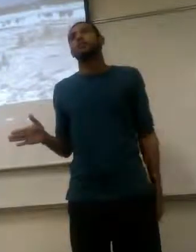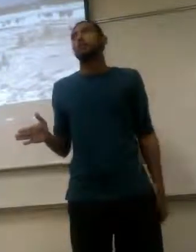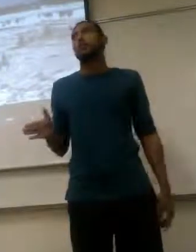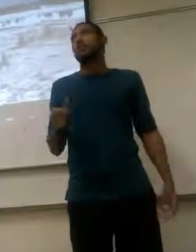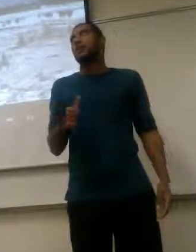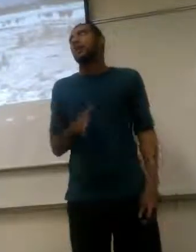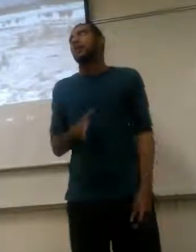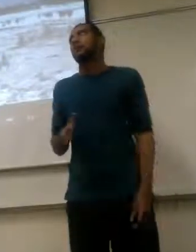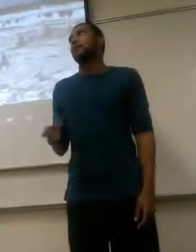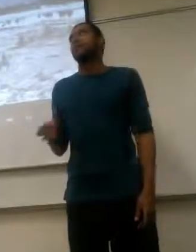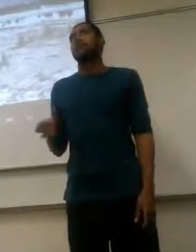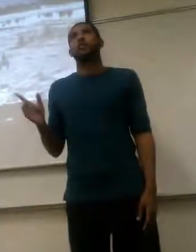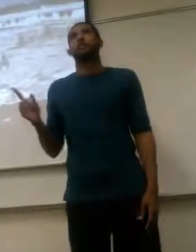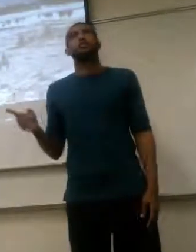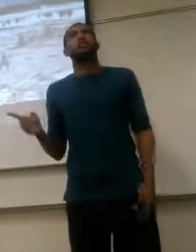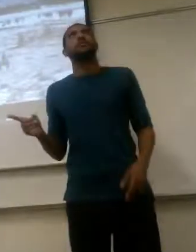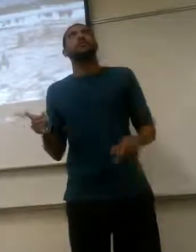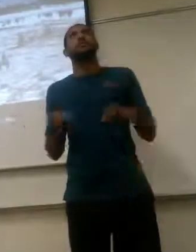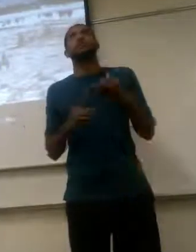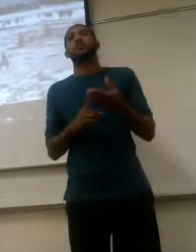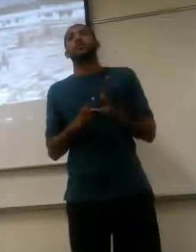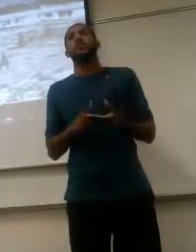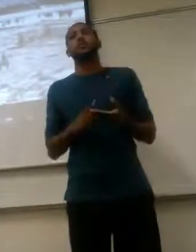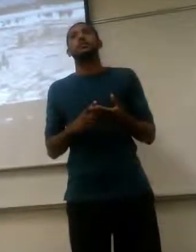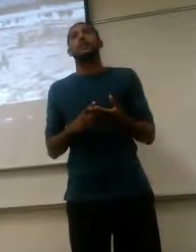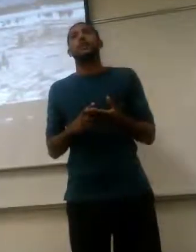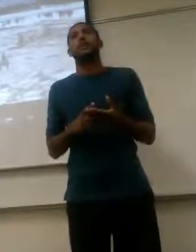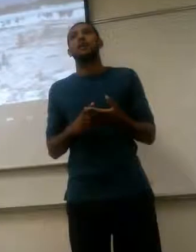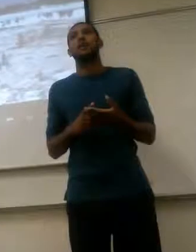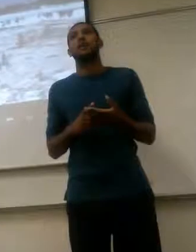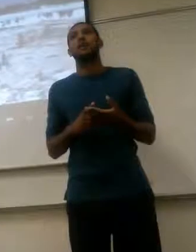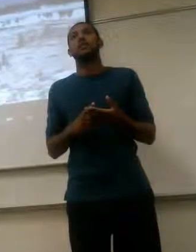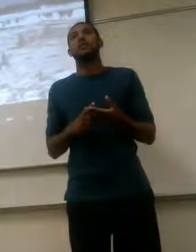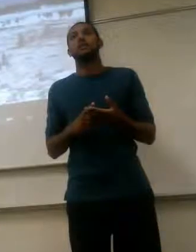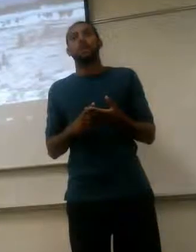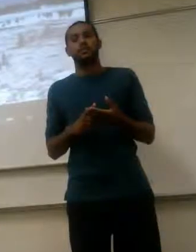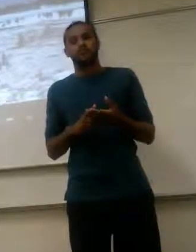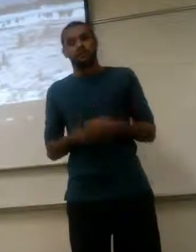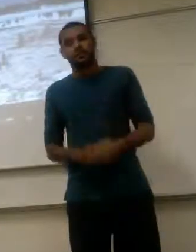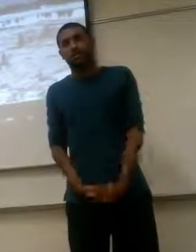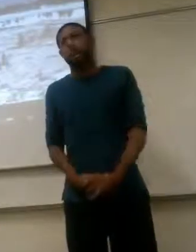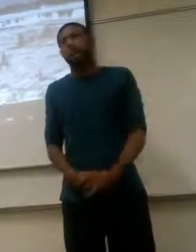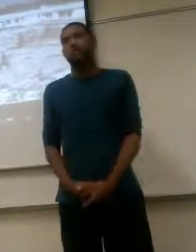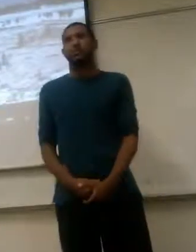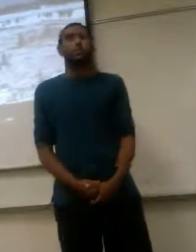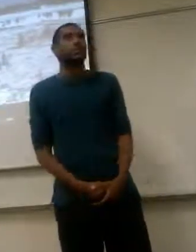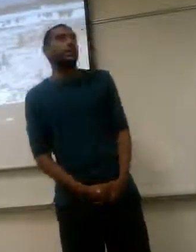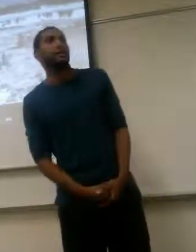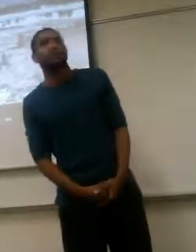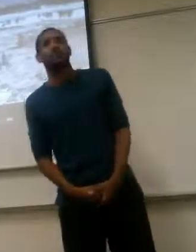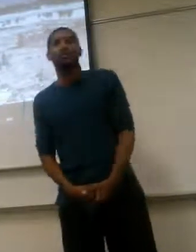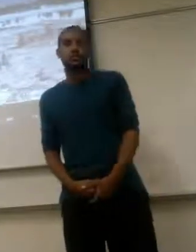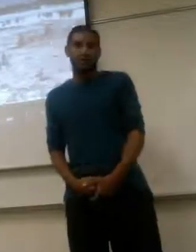verbs, and it is no longer role shifting. It's surrogate. Surrogate space? Yes, surrogate space.